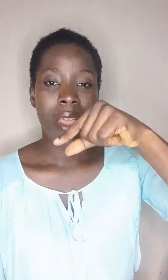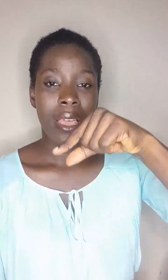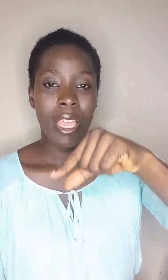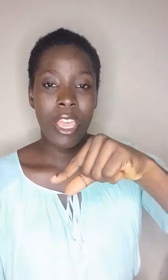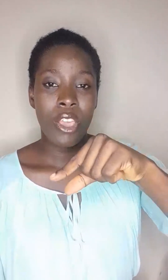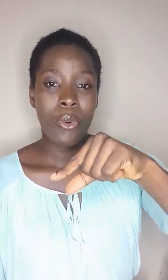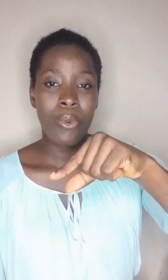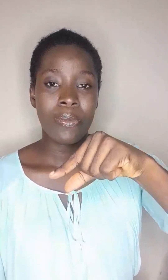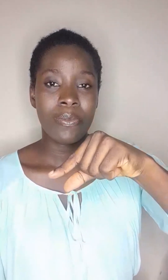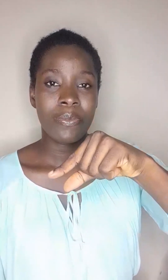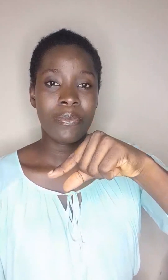Q